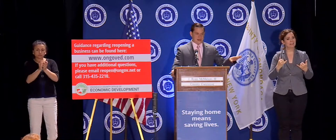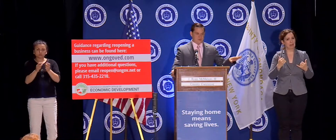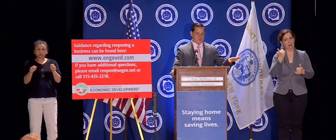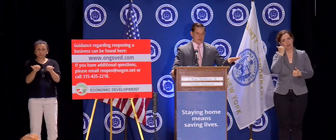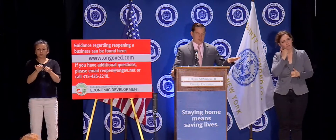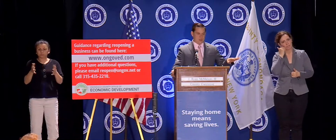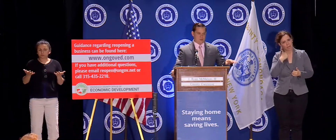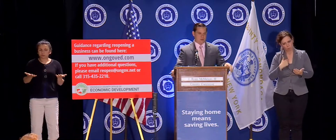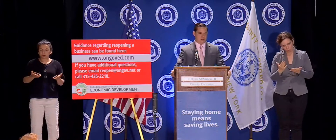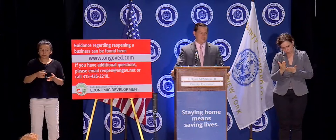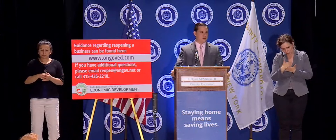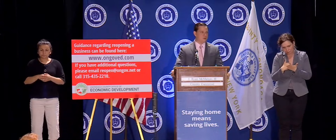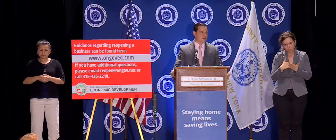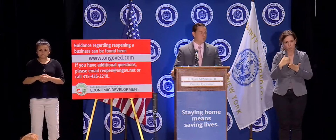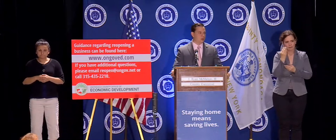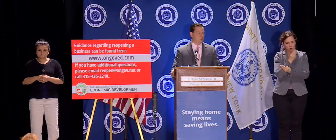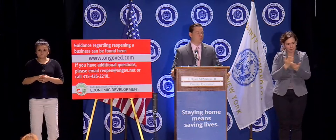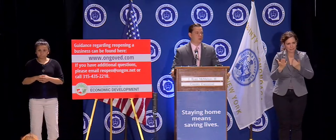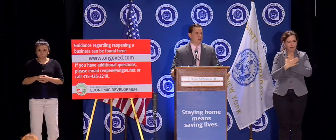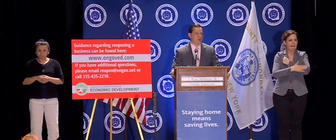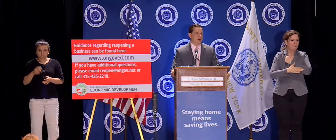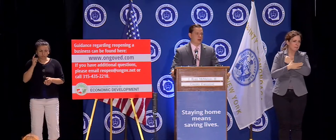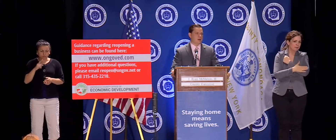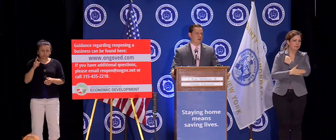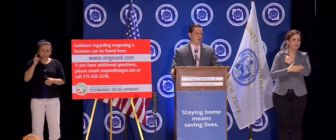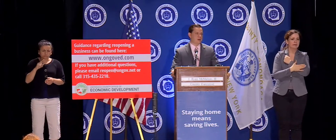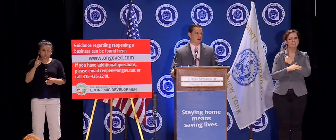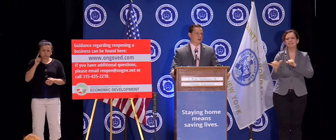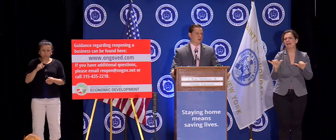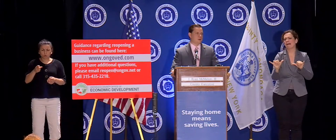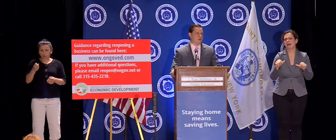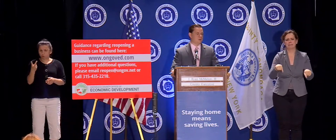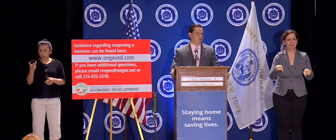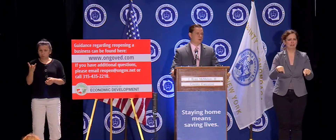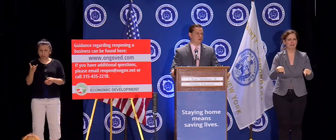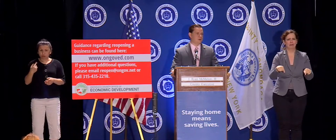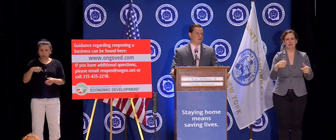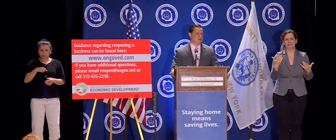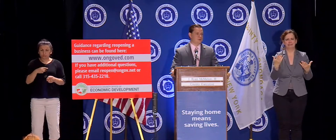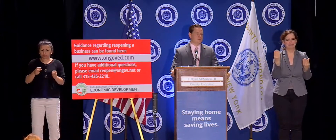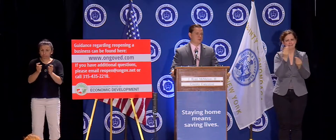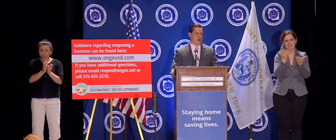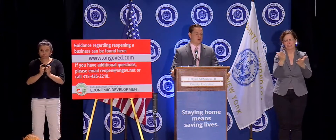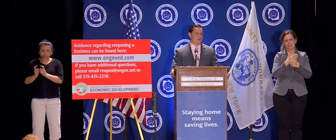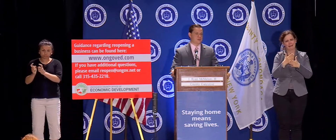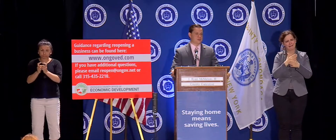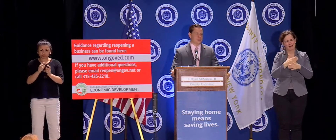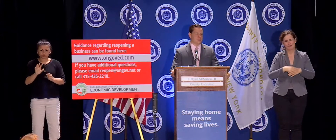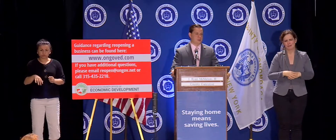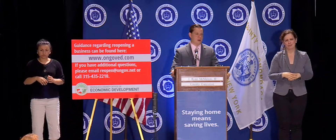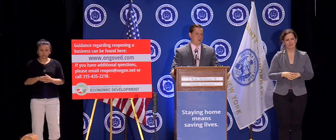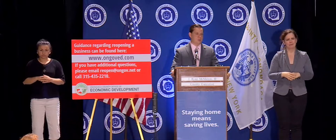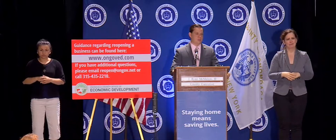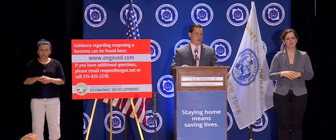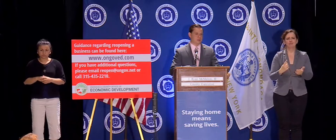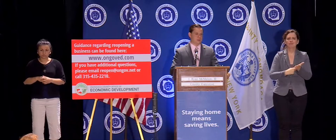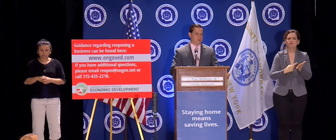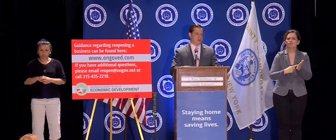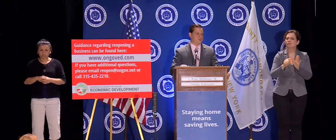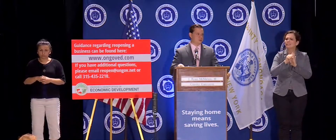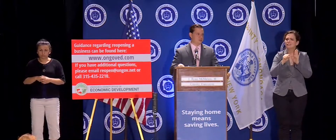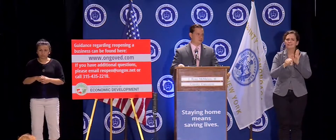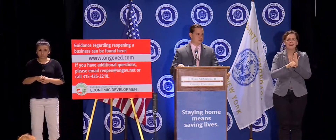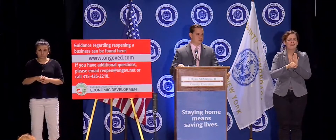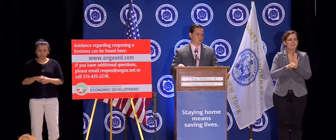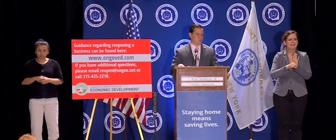the data from the county, just like we do here. And we talked to the state about, we talked about